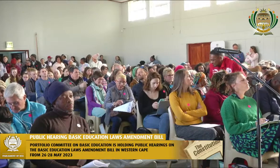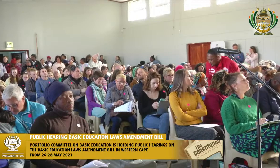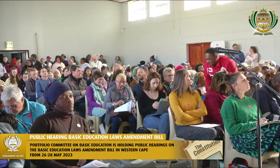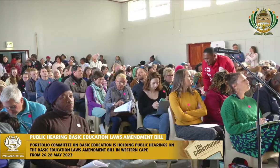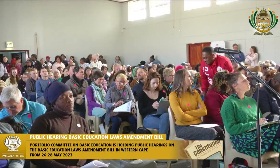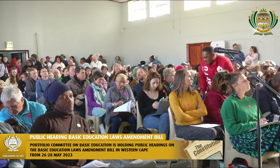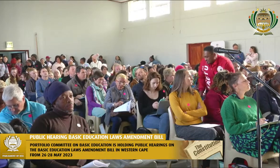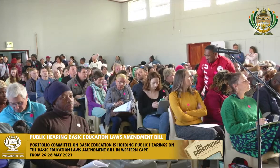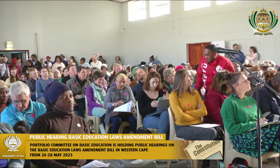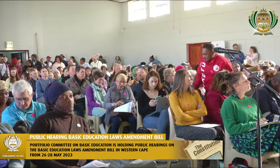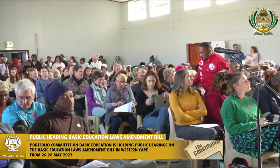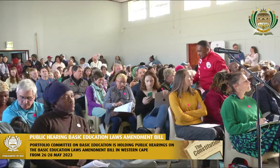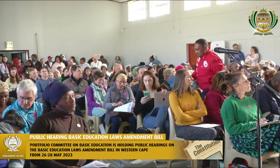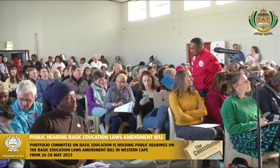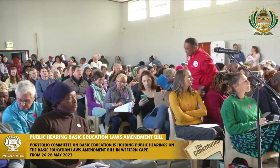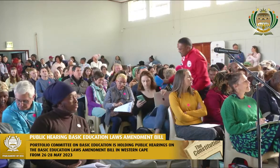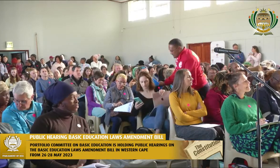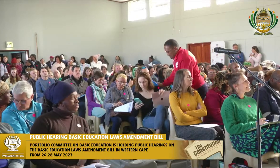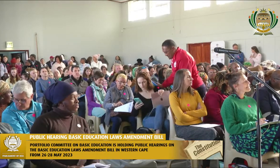No, but we don't